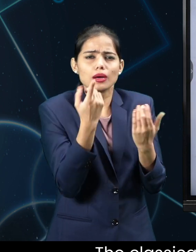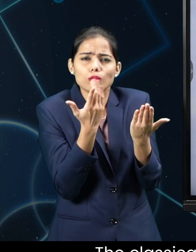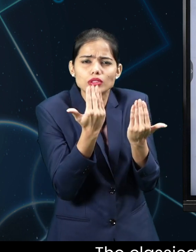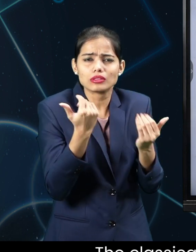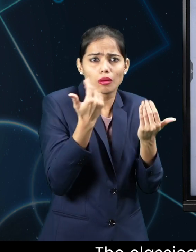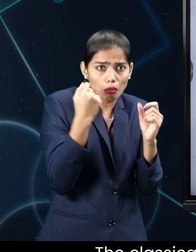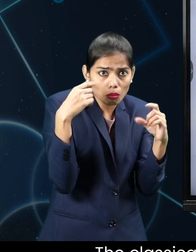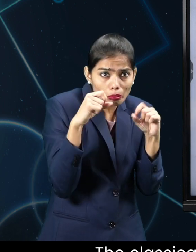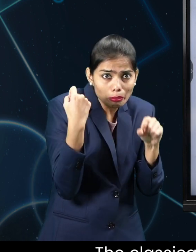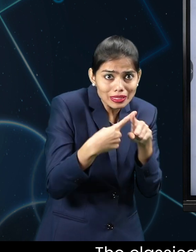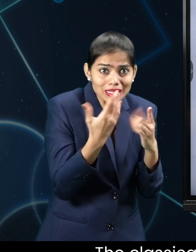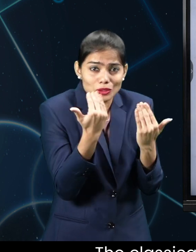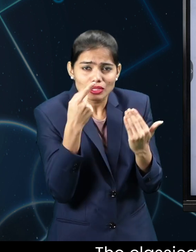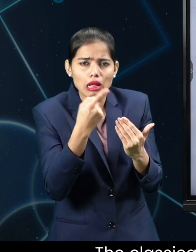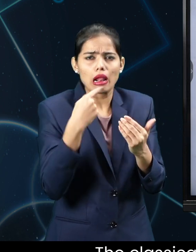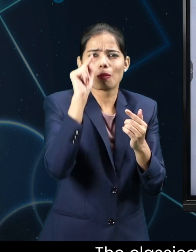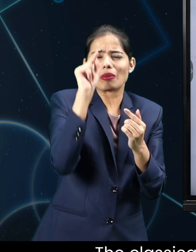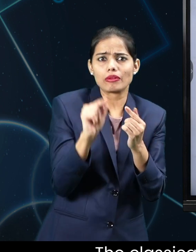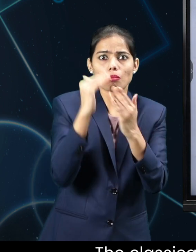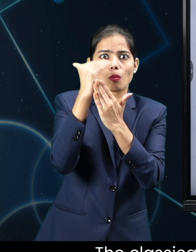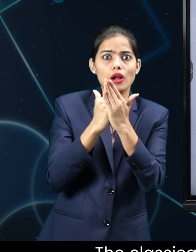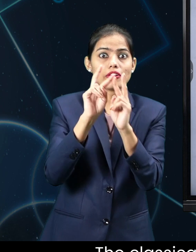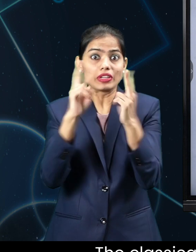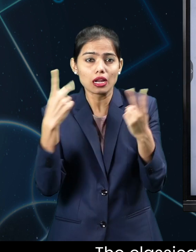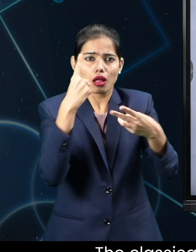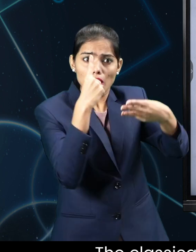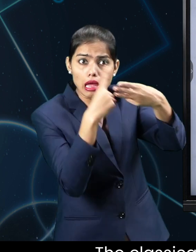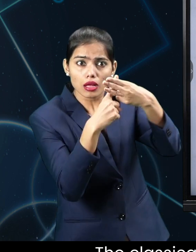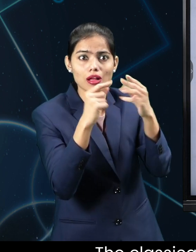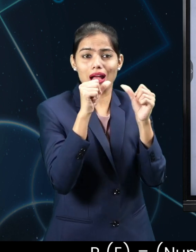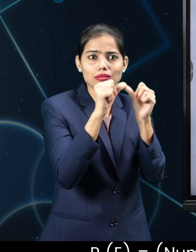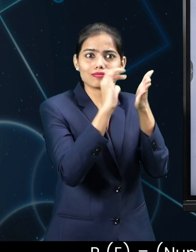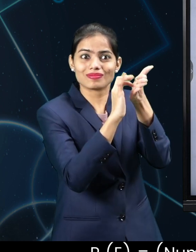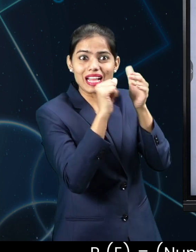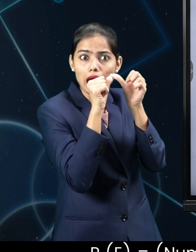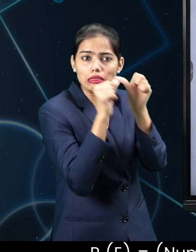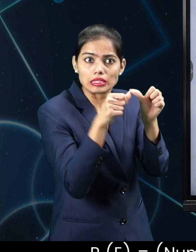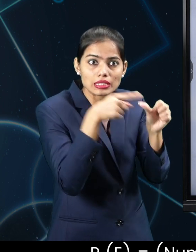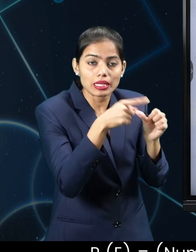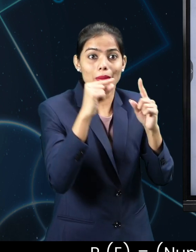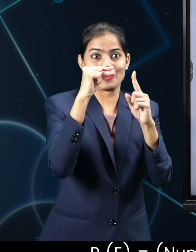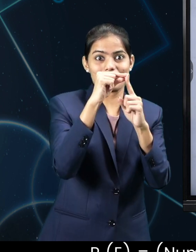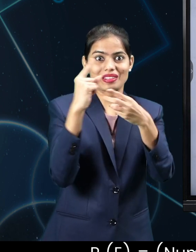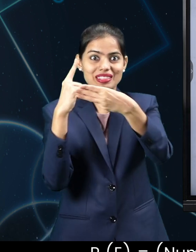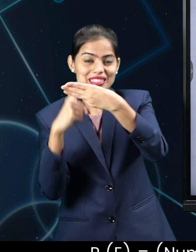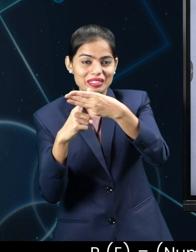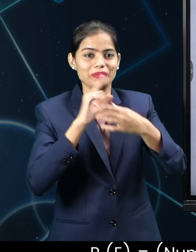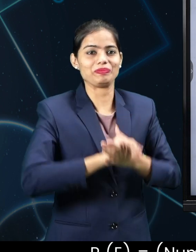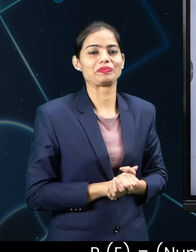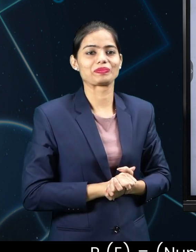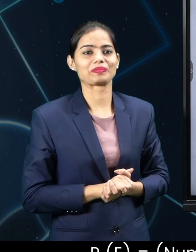classical probability of an event E is calculated as P of E is equal to number of